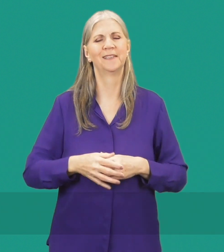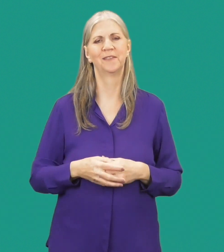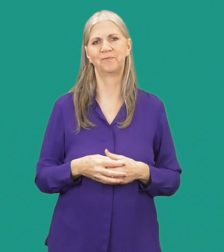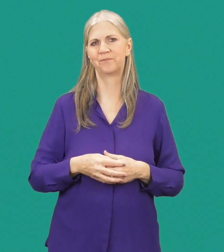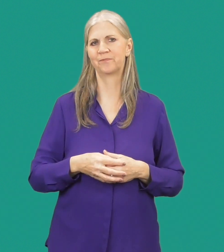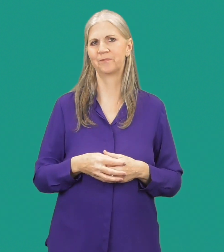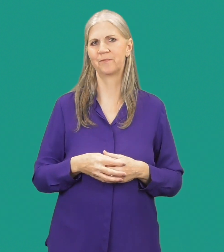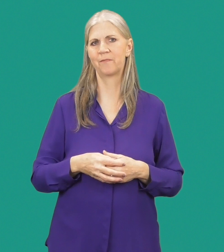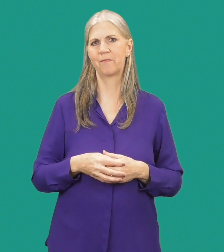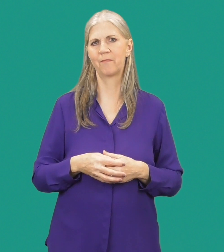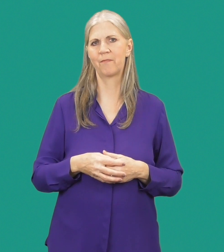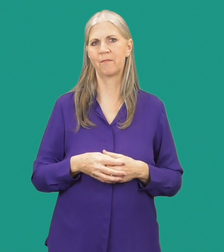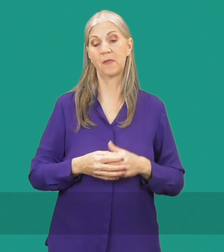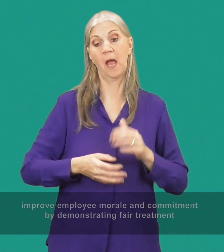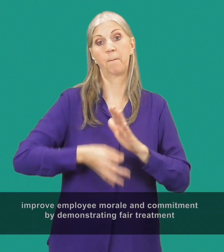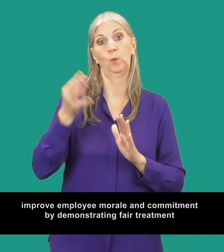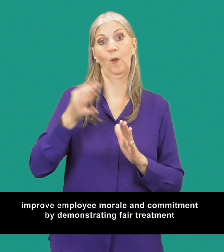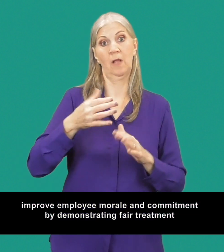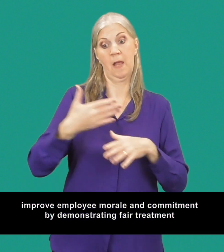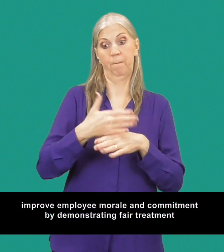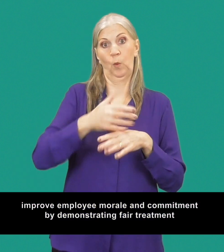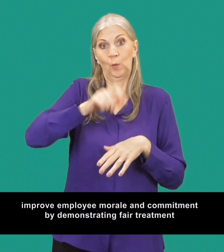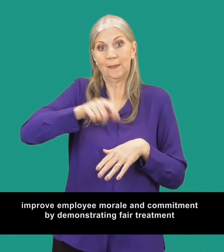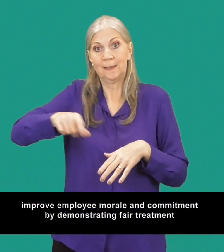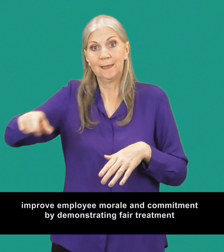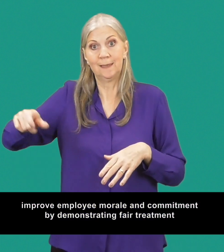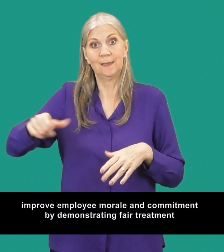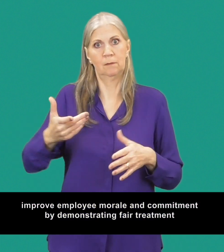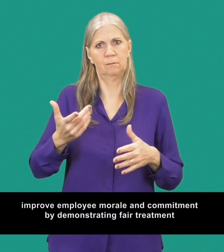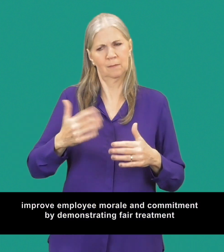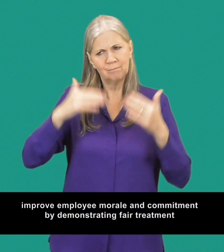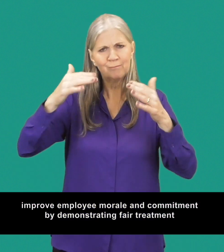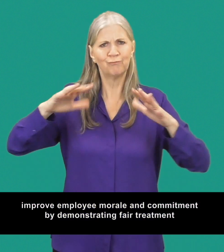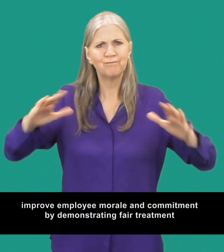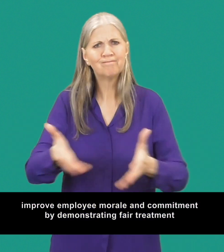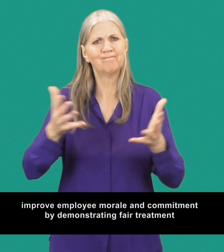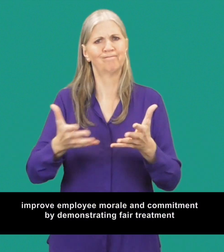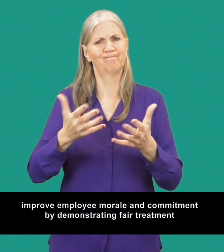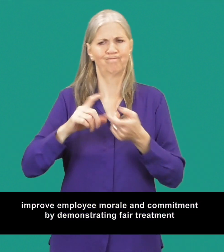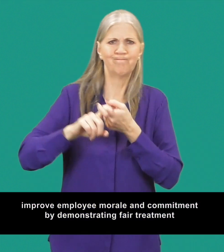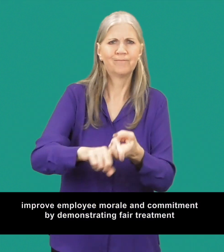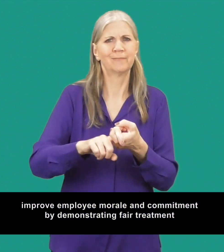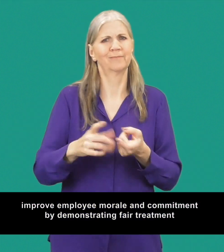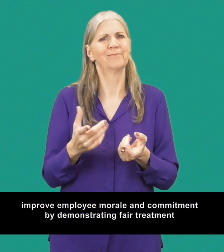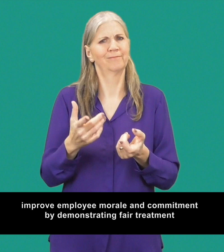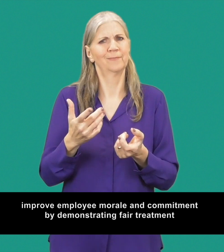improve employee morale and commitment by demonstrating fair treatment.